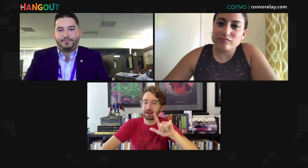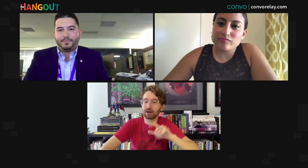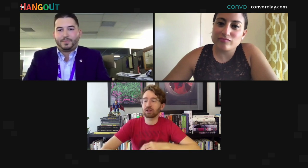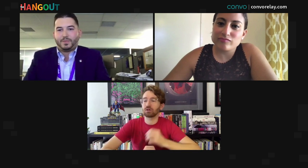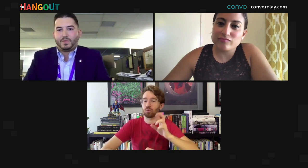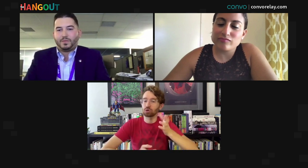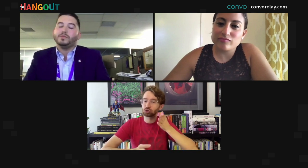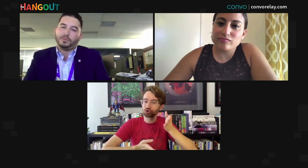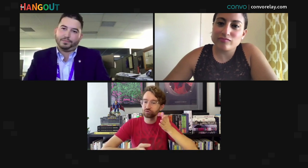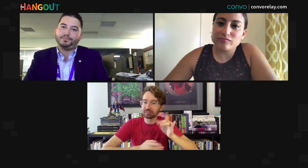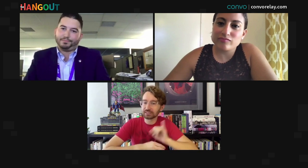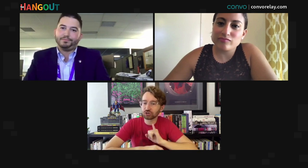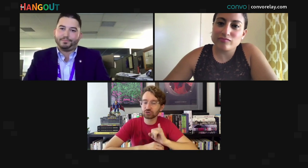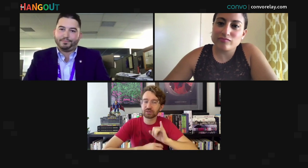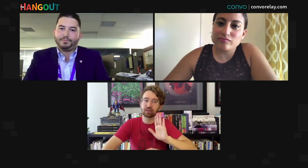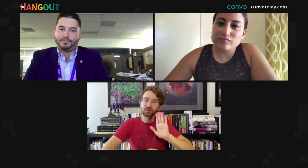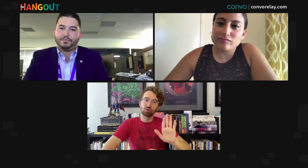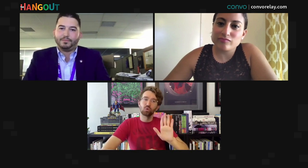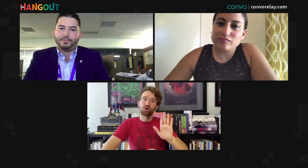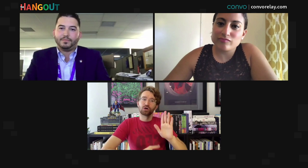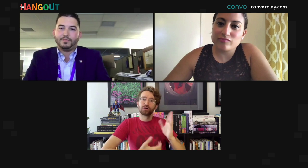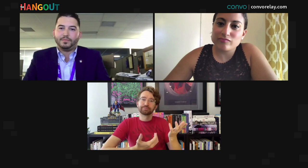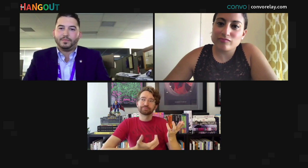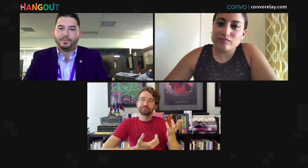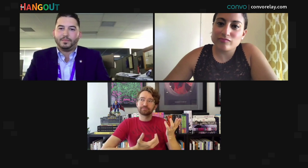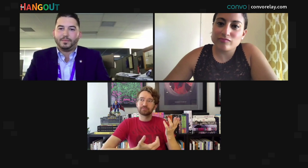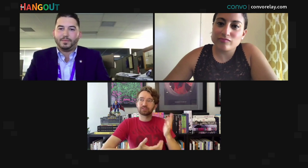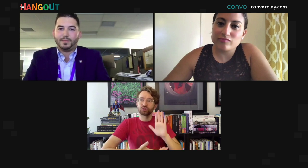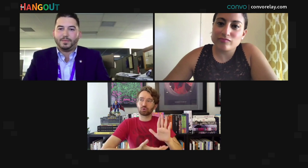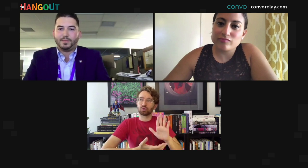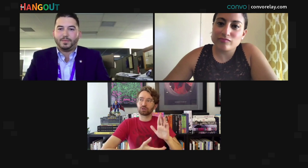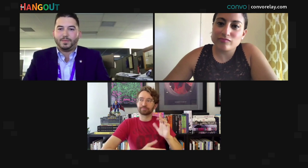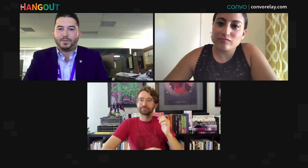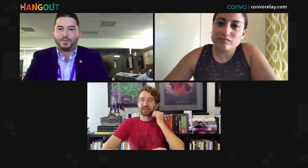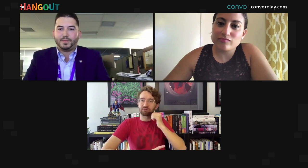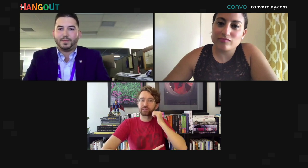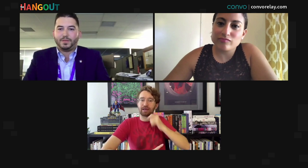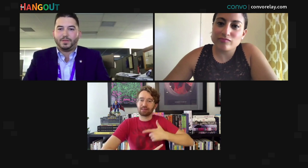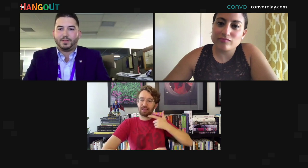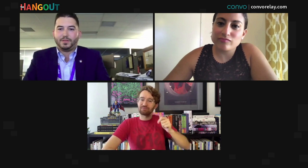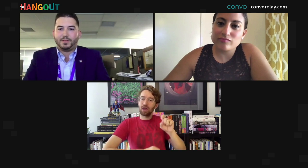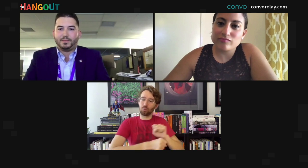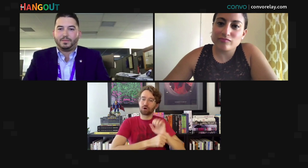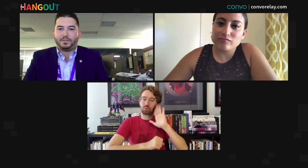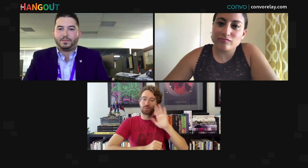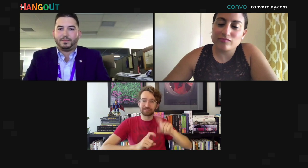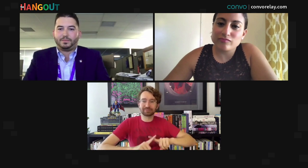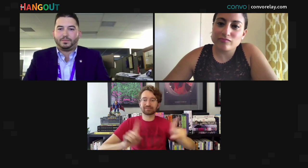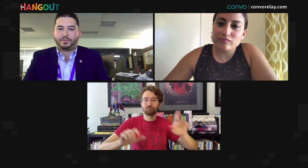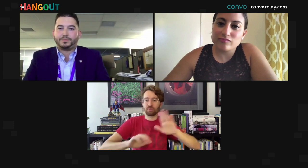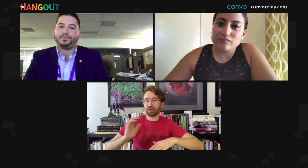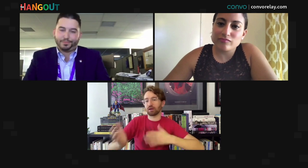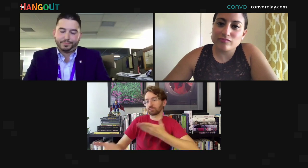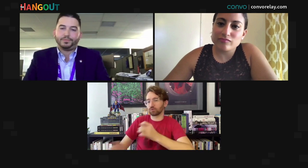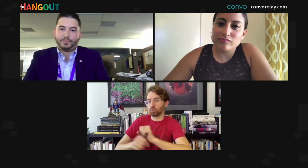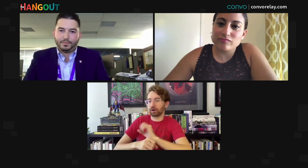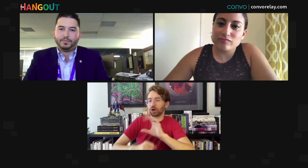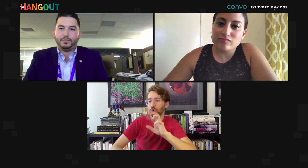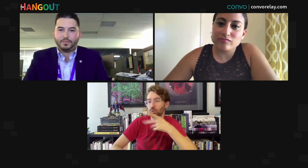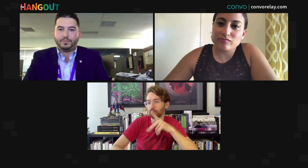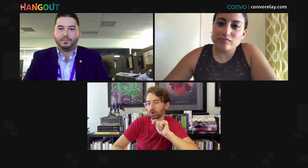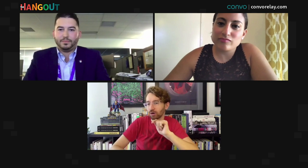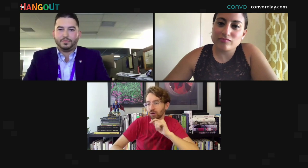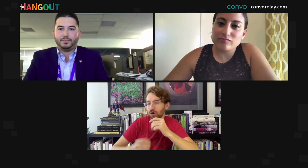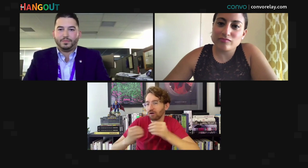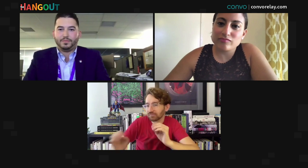work in retail or a service industry, they're just your everyday life at work is going to be